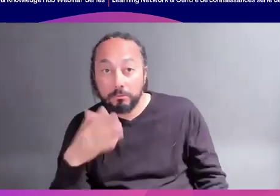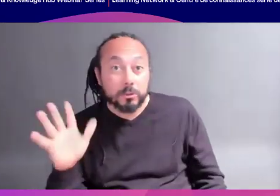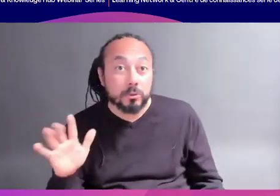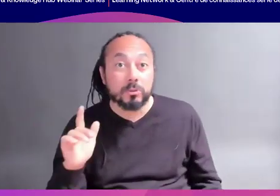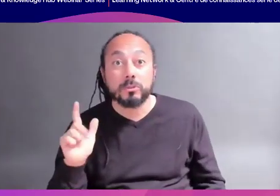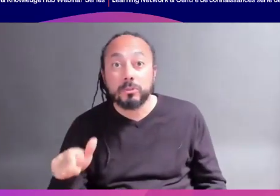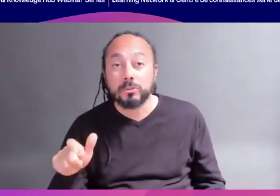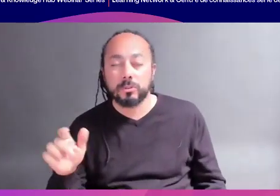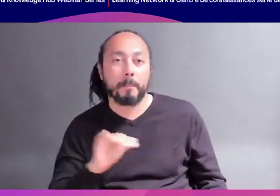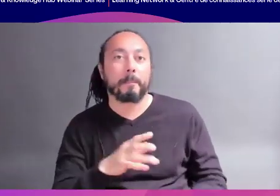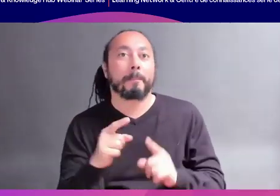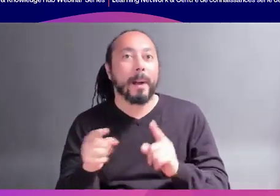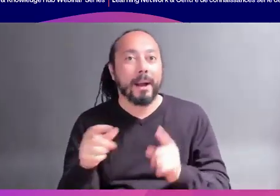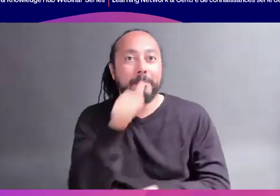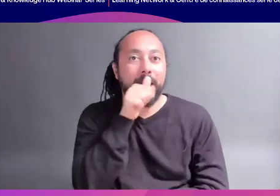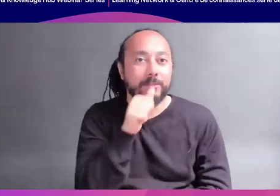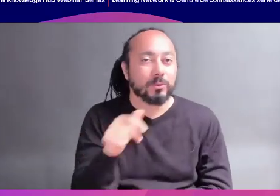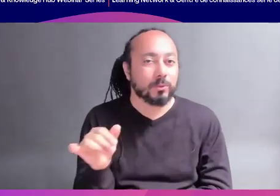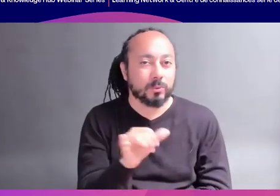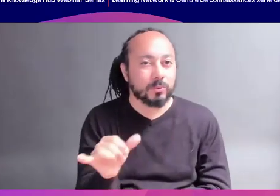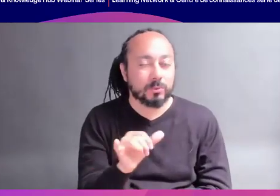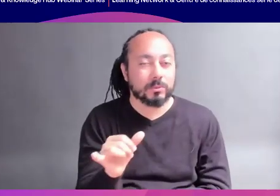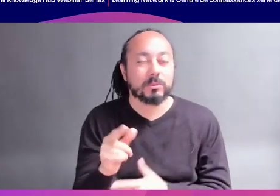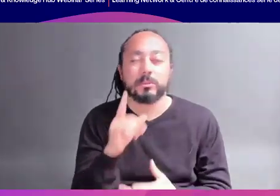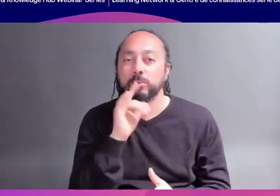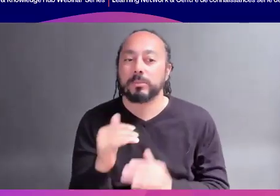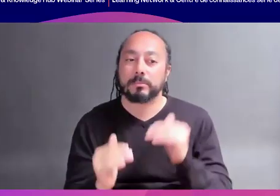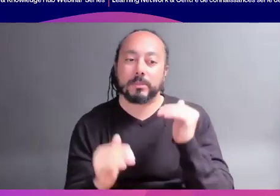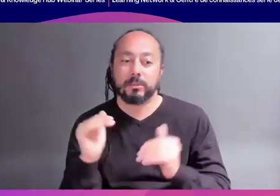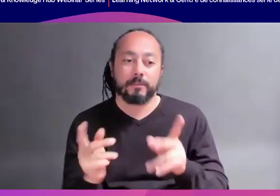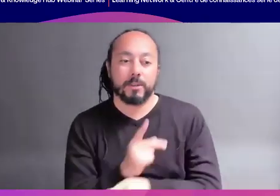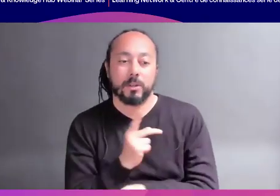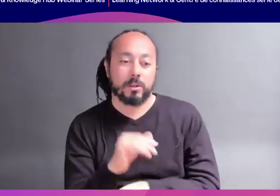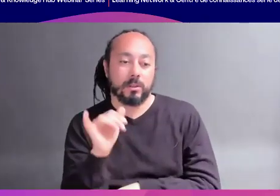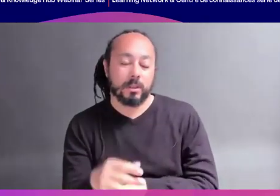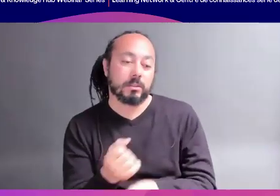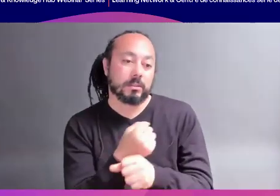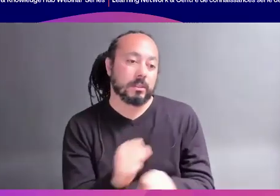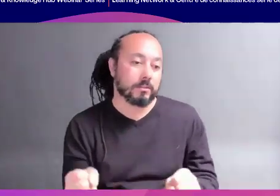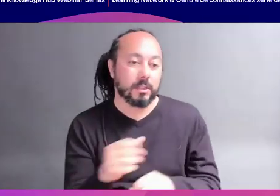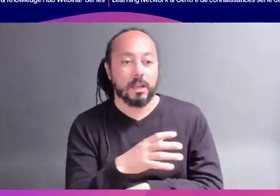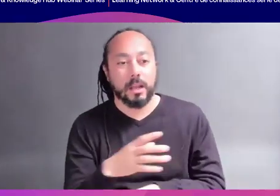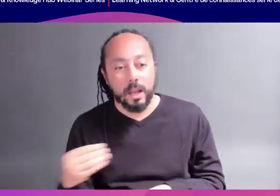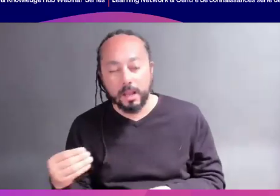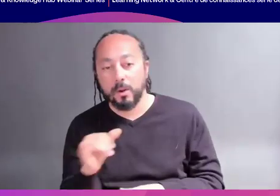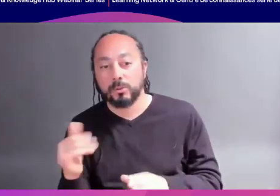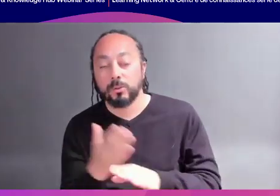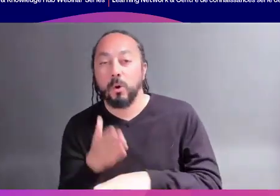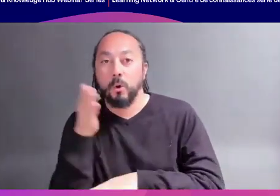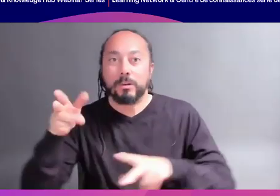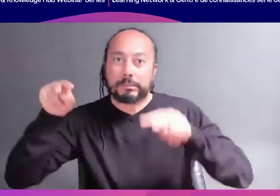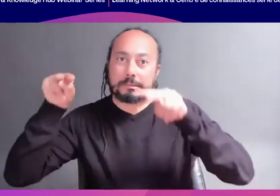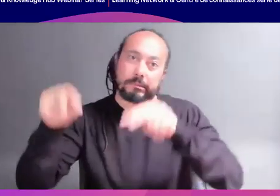have their privacy as well. So it was a real balance of trying to figure that out between safety and then maybe over